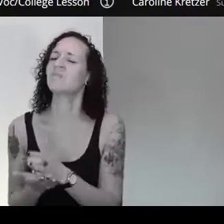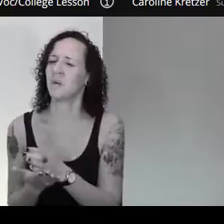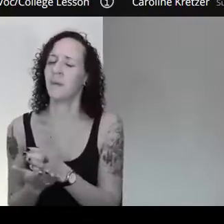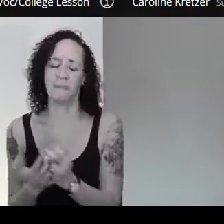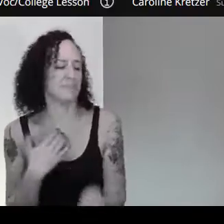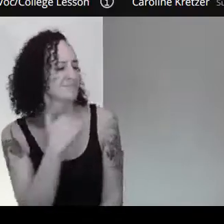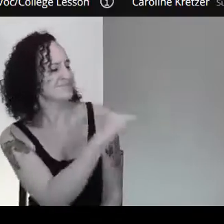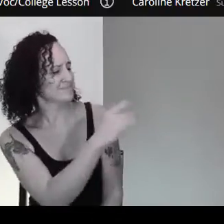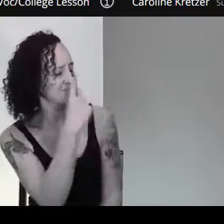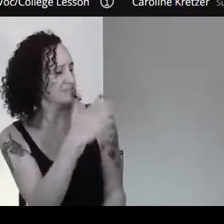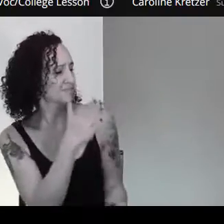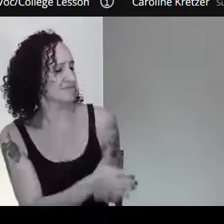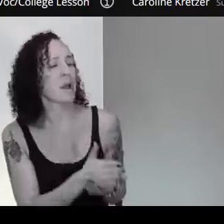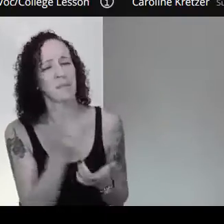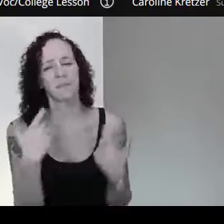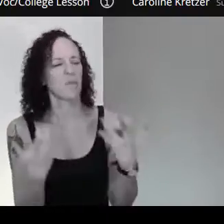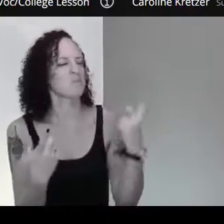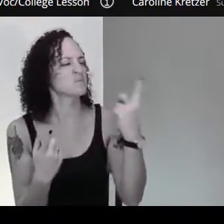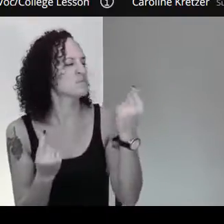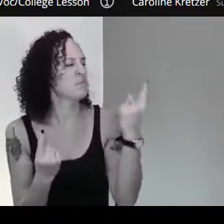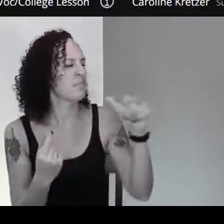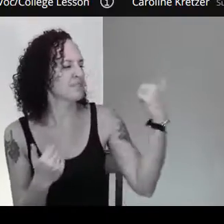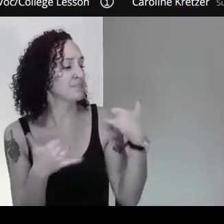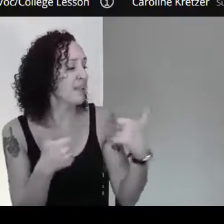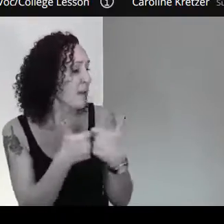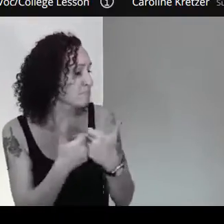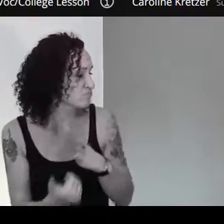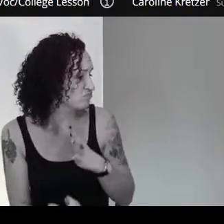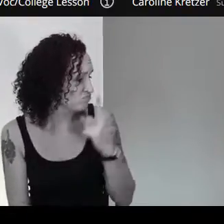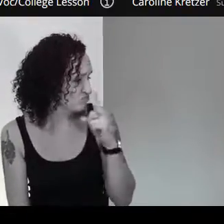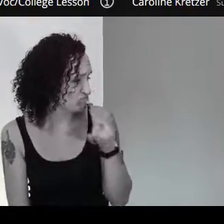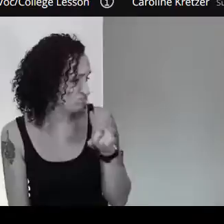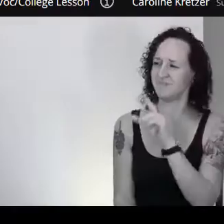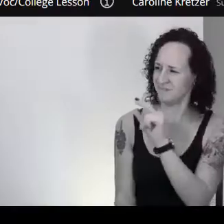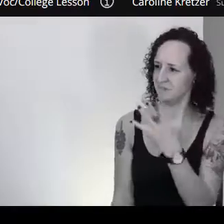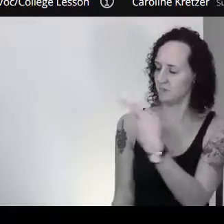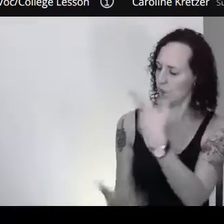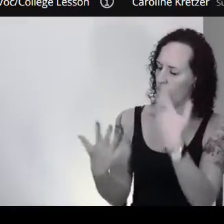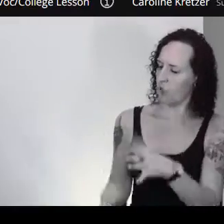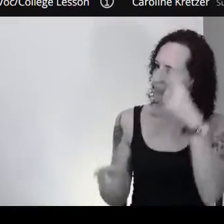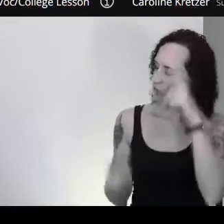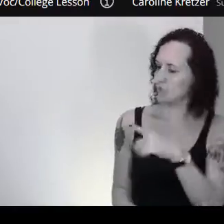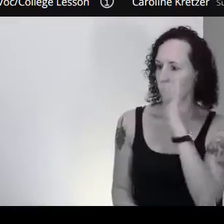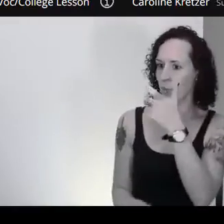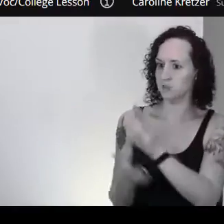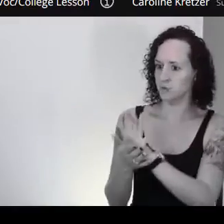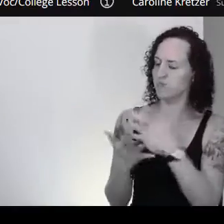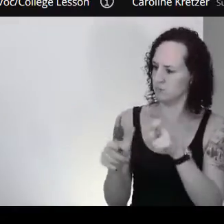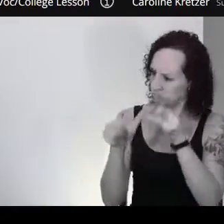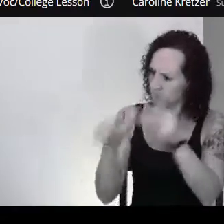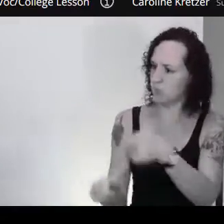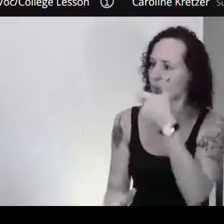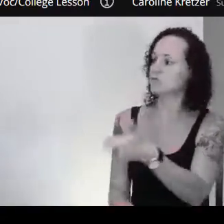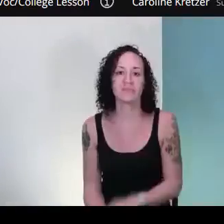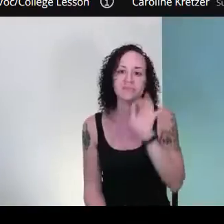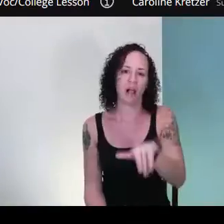watch a horror movie, and you go over and you start feeling nauseous in the middle of the movie, and you ask, hey, do you mind stopping the movie and